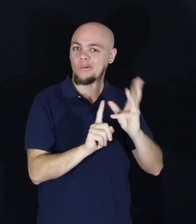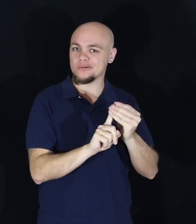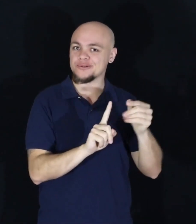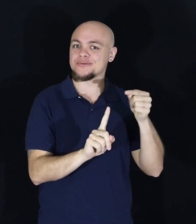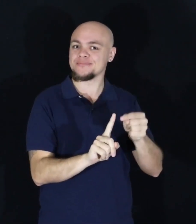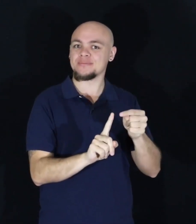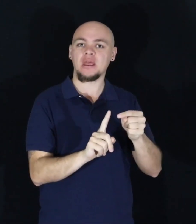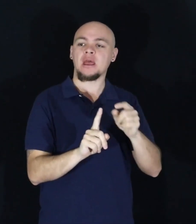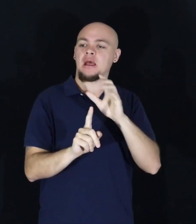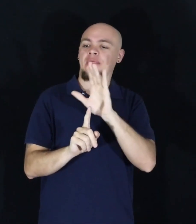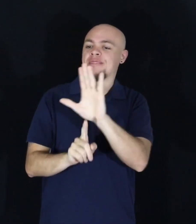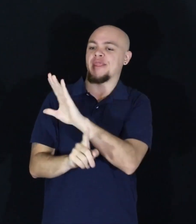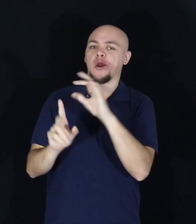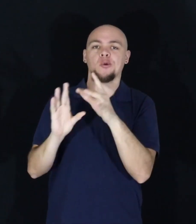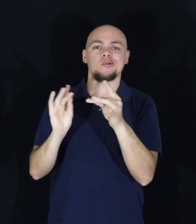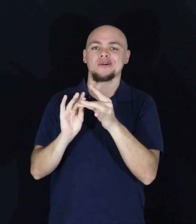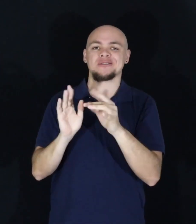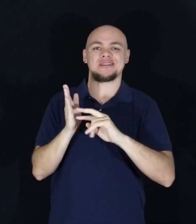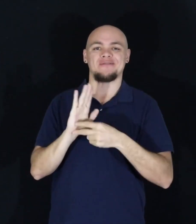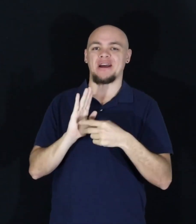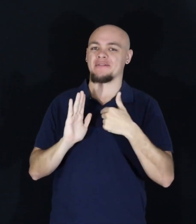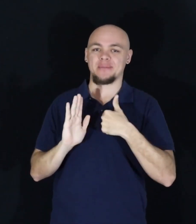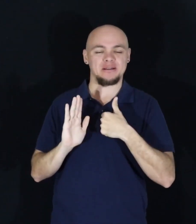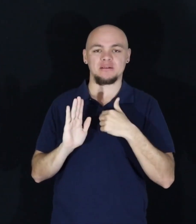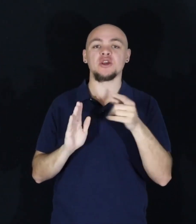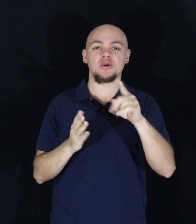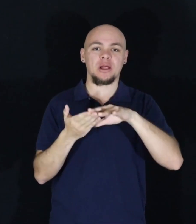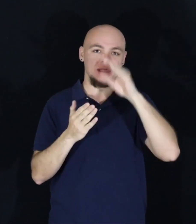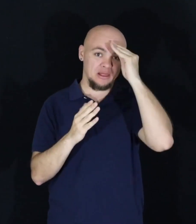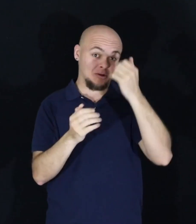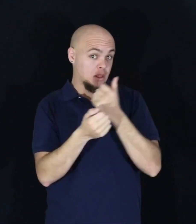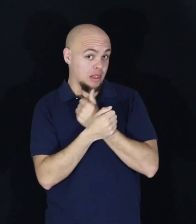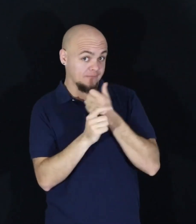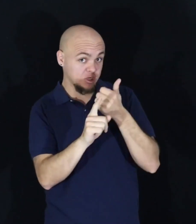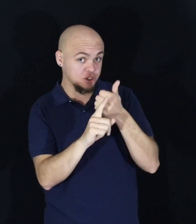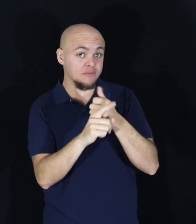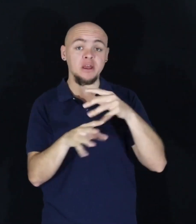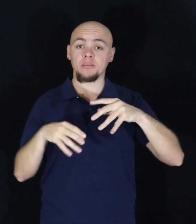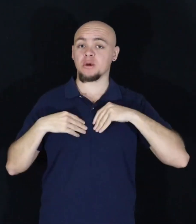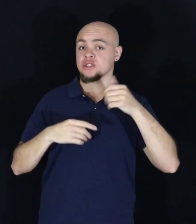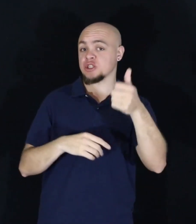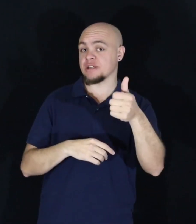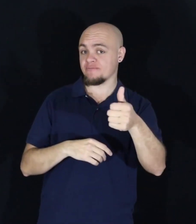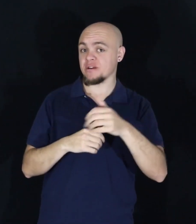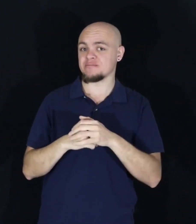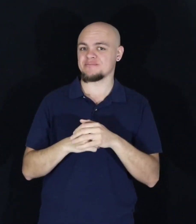anyone's words define me. You can learn from this. Love yourself, embrace yourself,